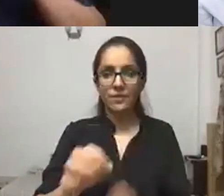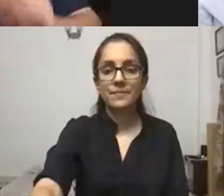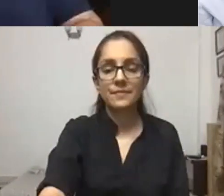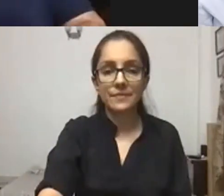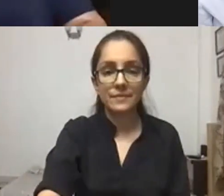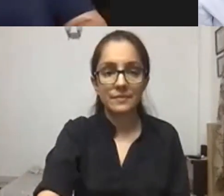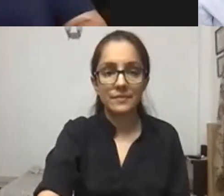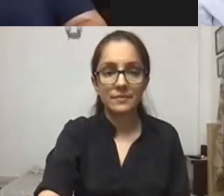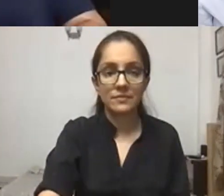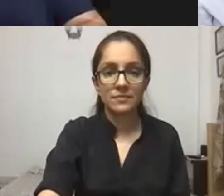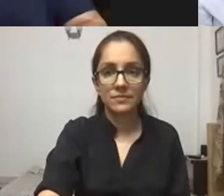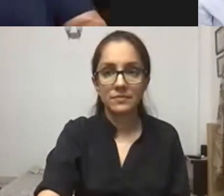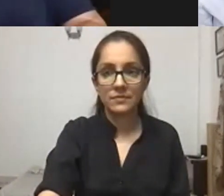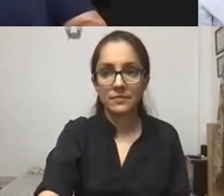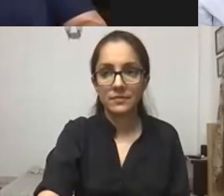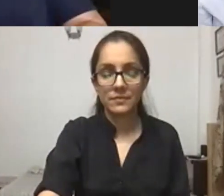interpreter.